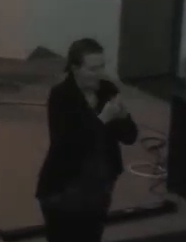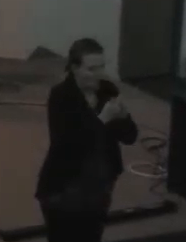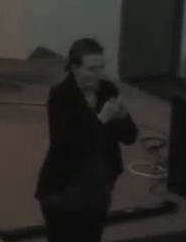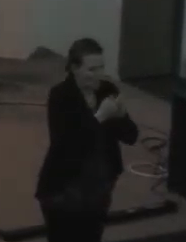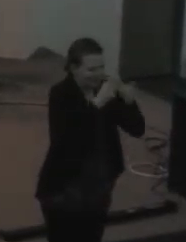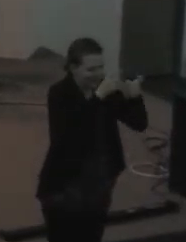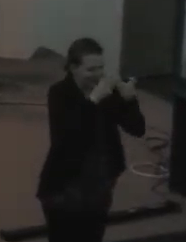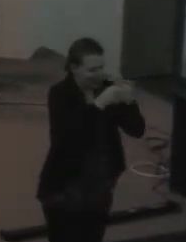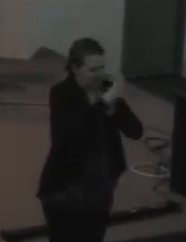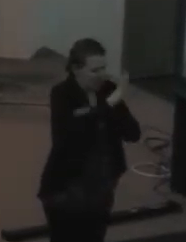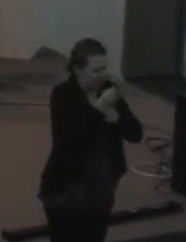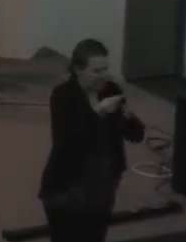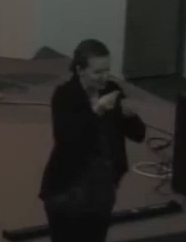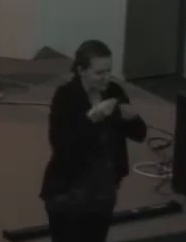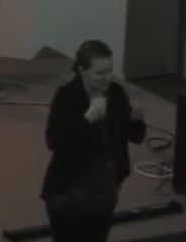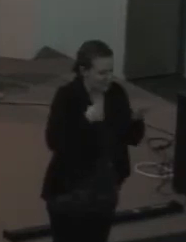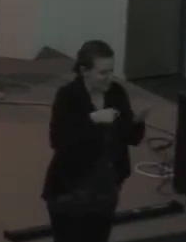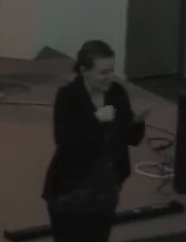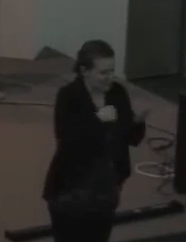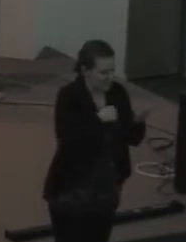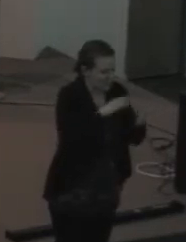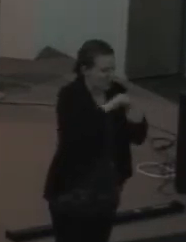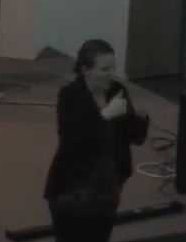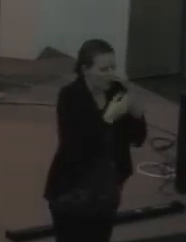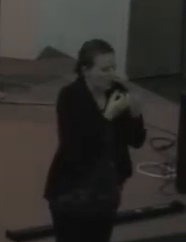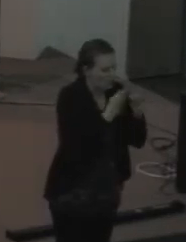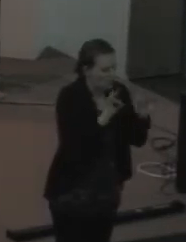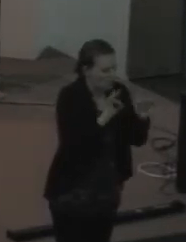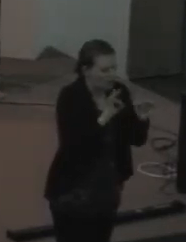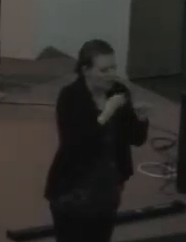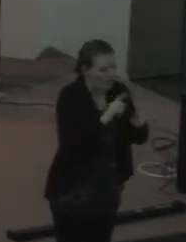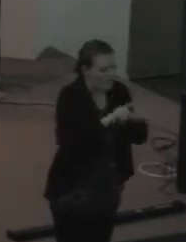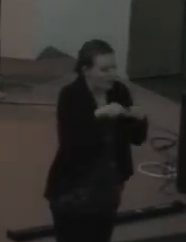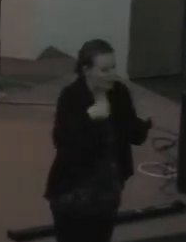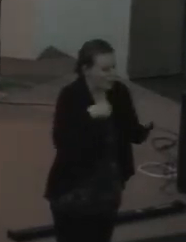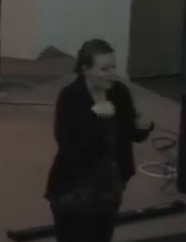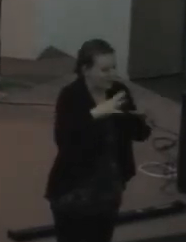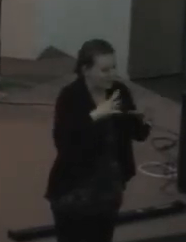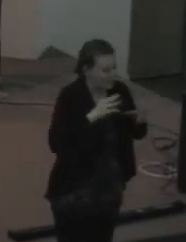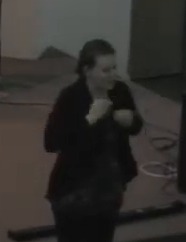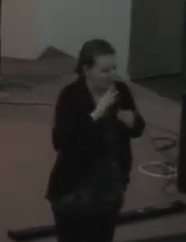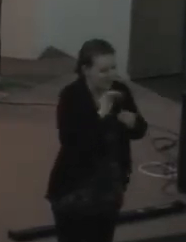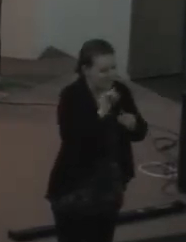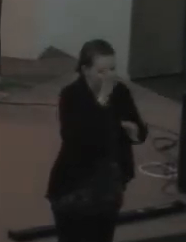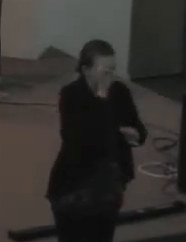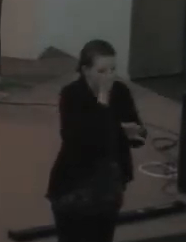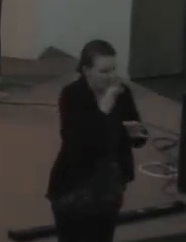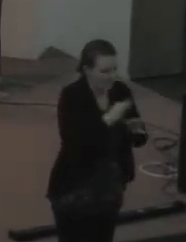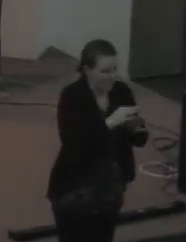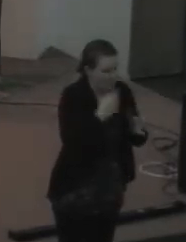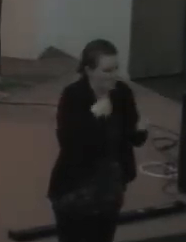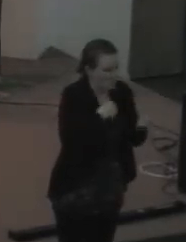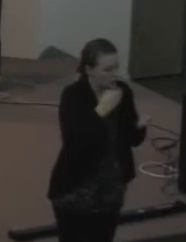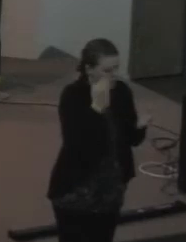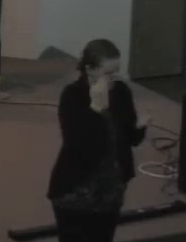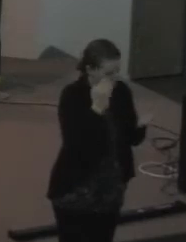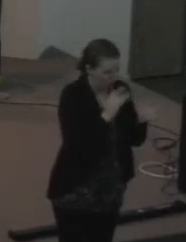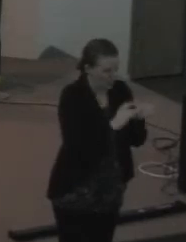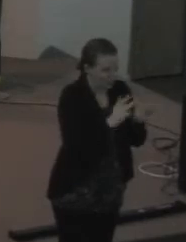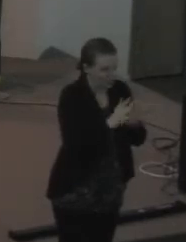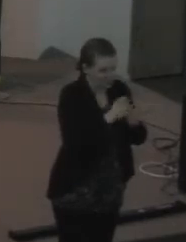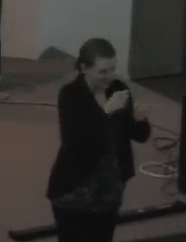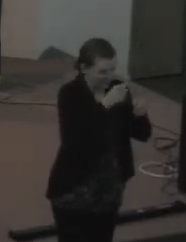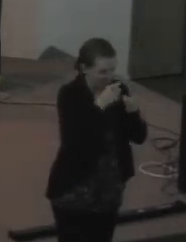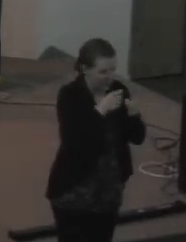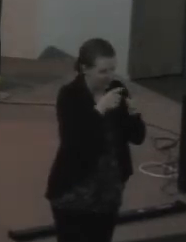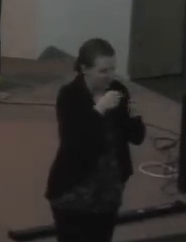free for the taking. But we have to take them by faith. And the only way we can know that Jesus is a gift is to hear that